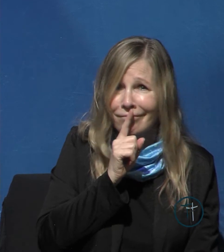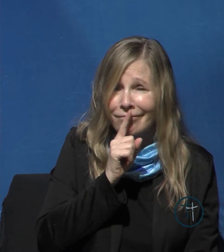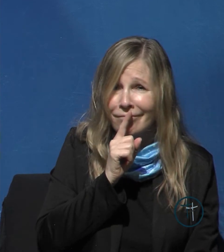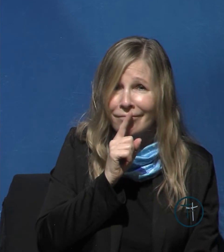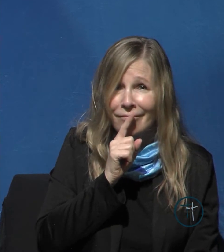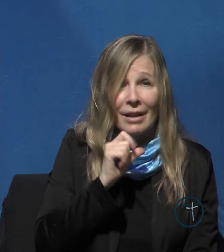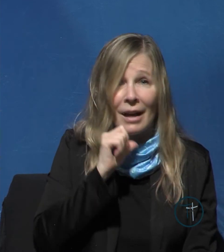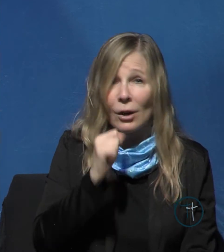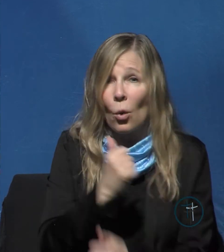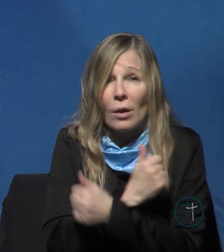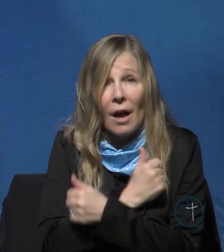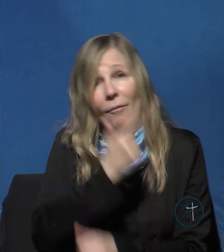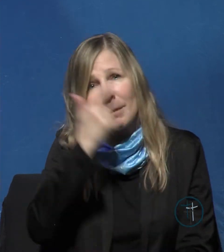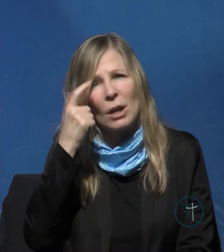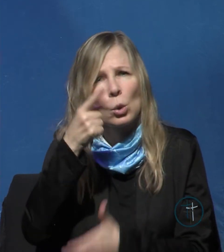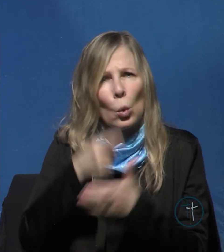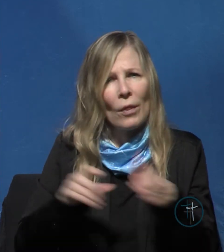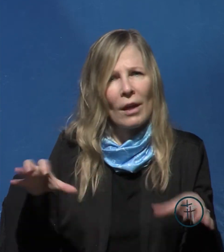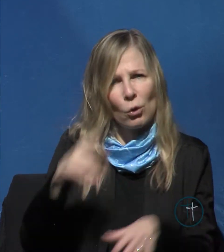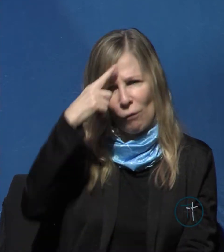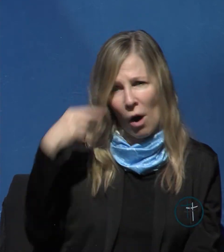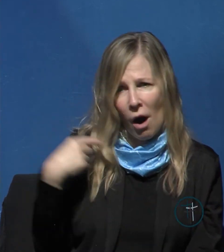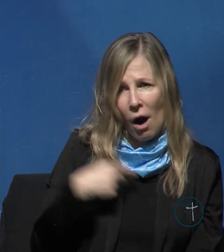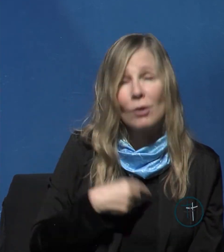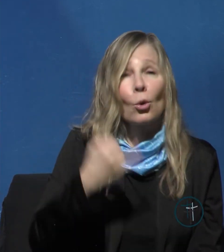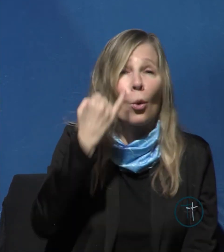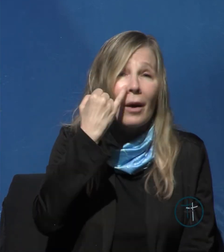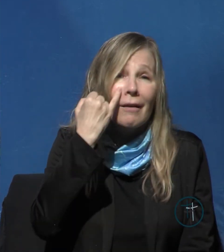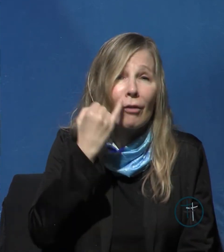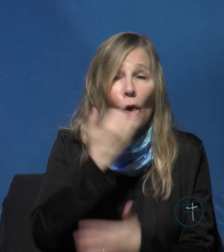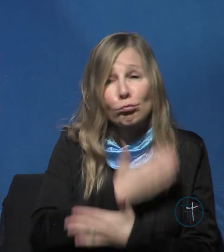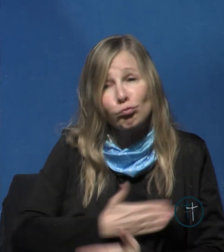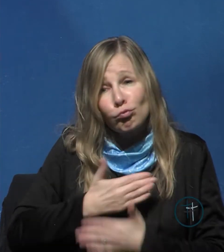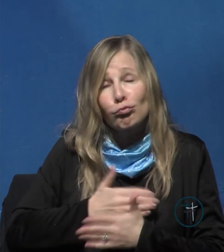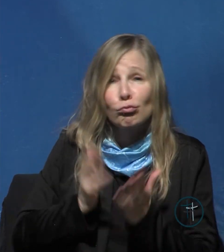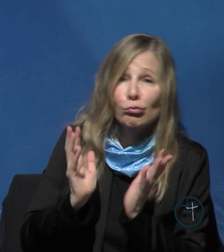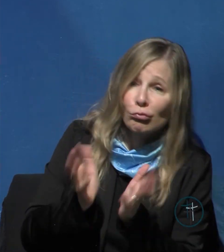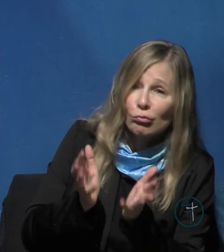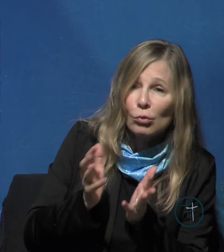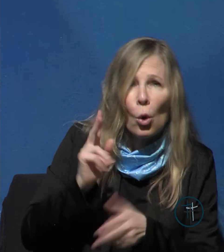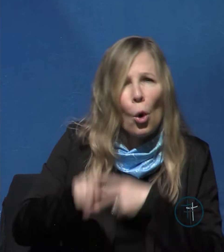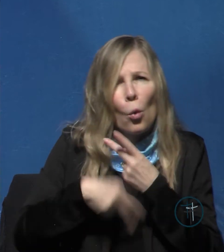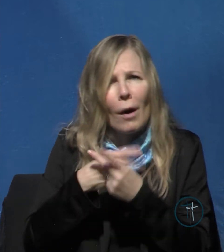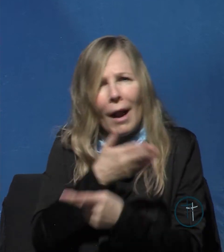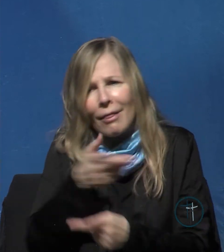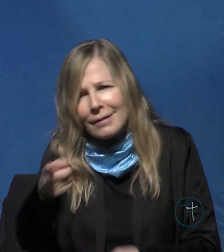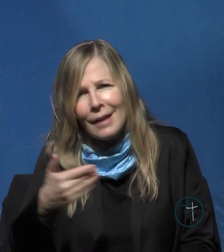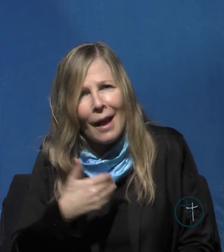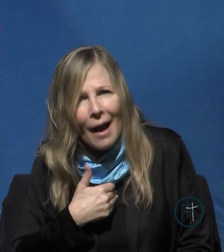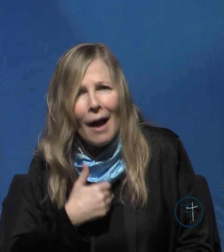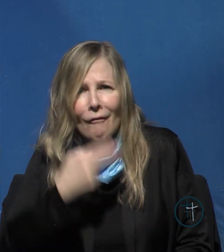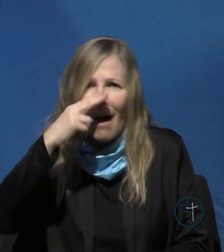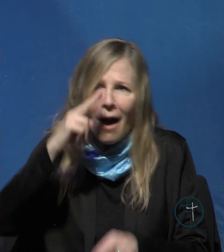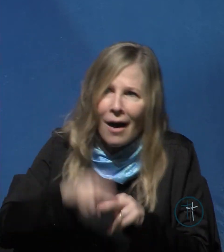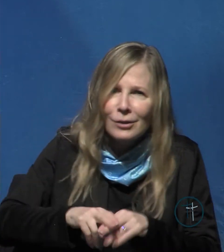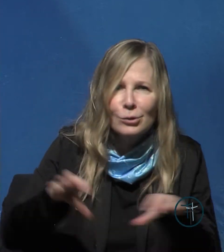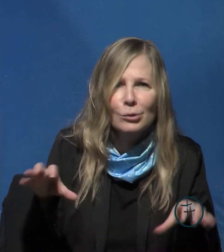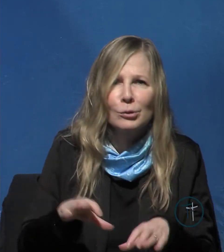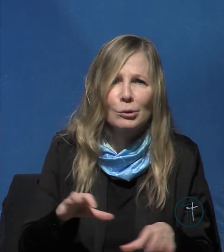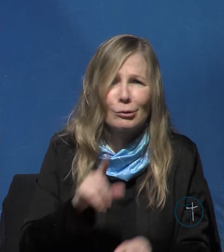by what they do for us or how entertaining they are to talk to or what kind of things they have that are fun to do.